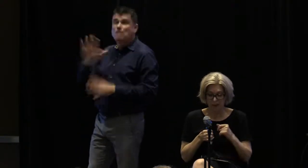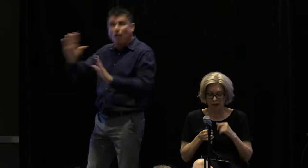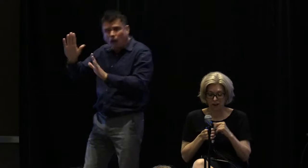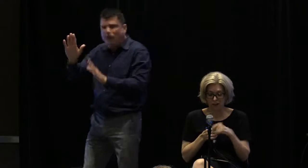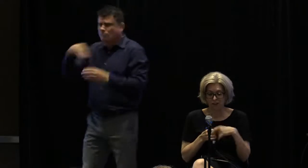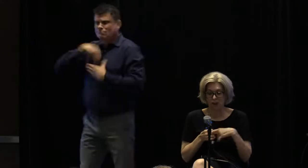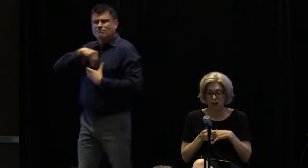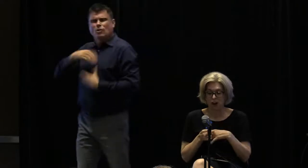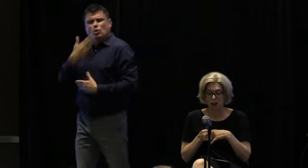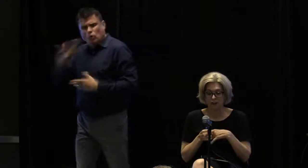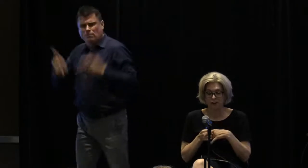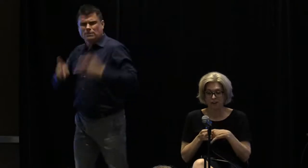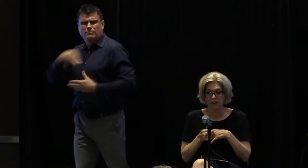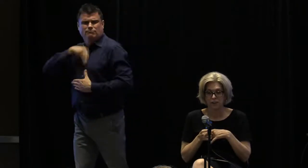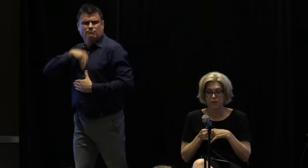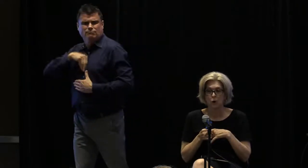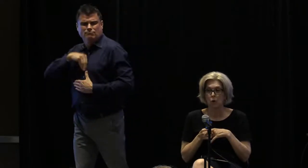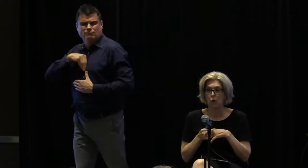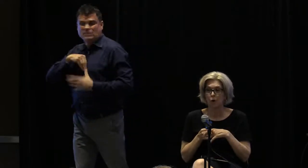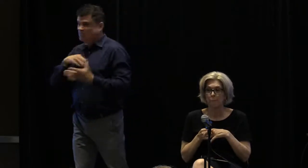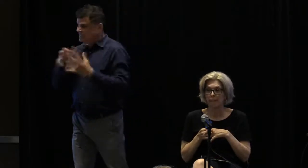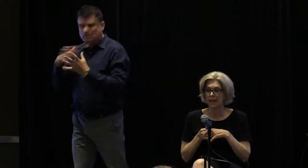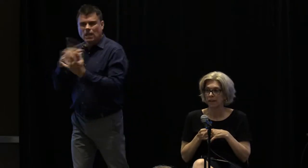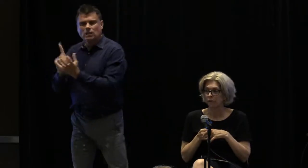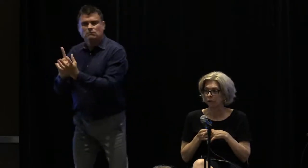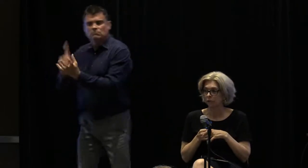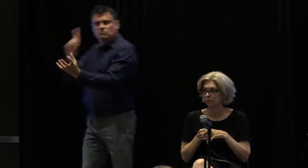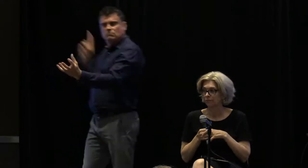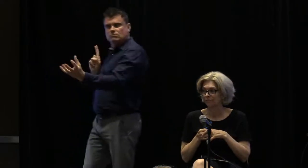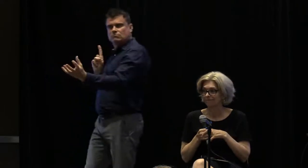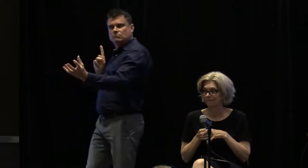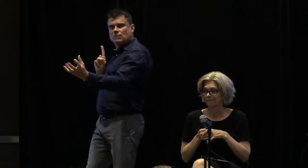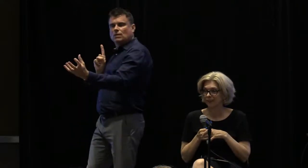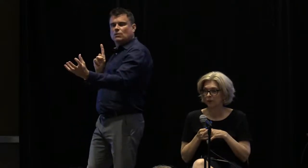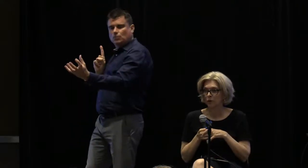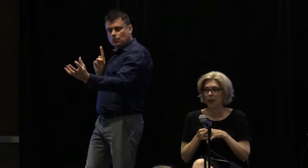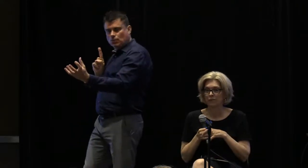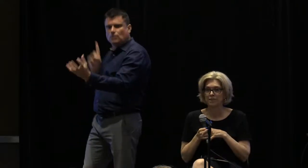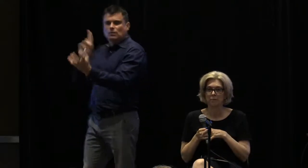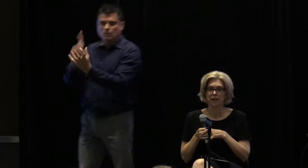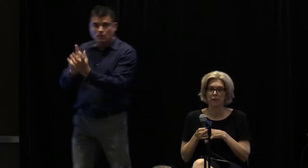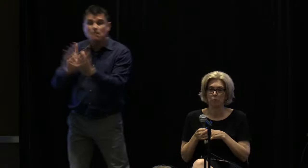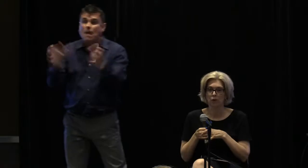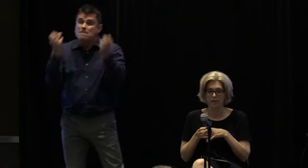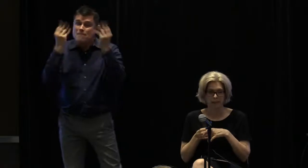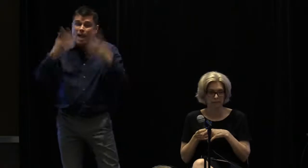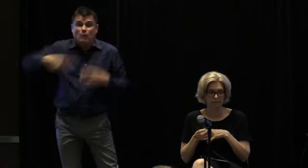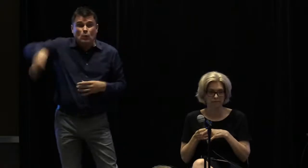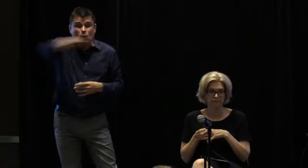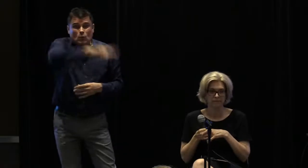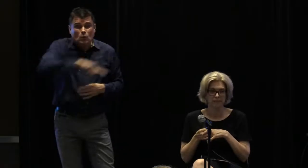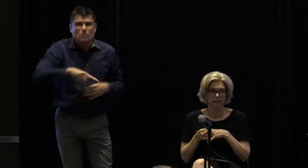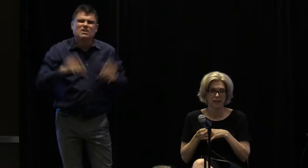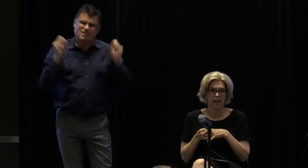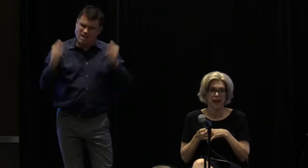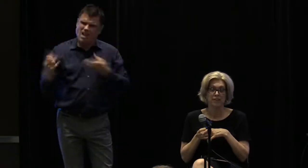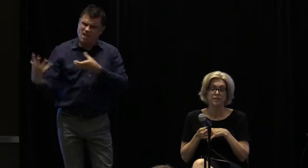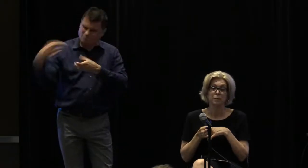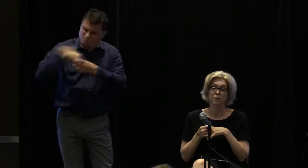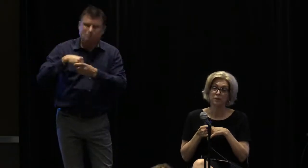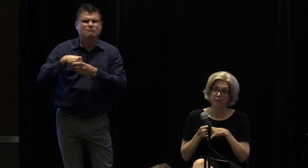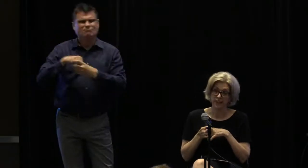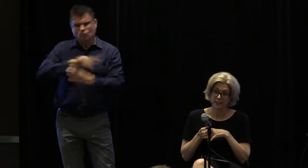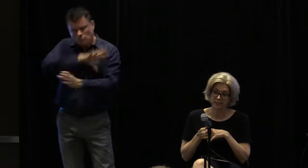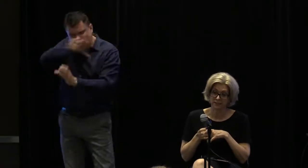But there are so many of you who have something more to give. And